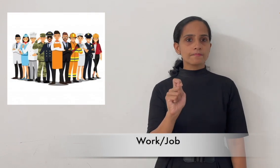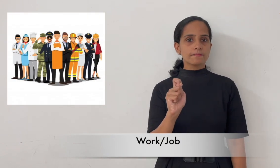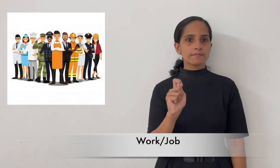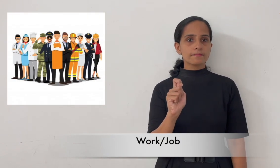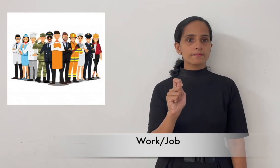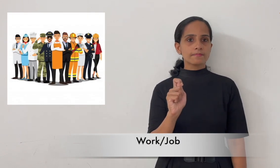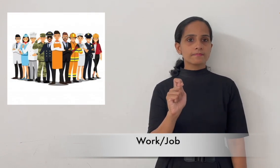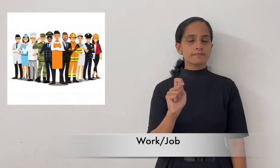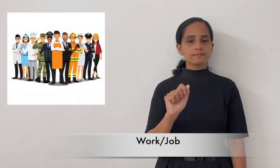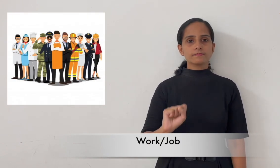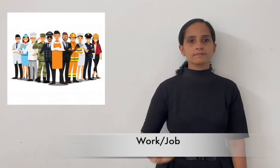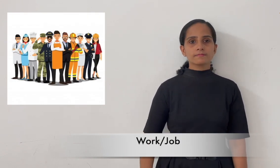Work or job.